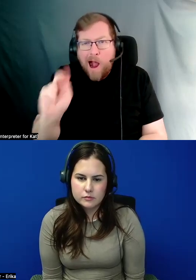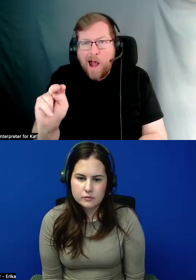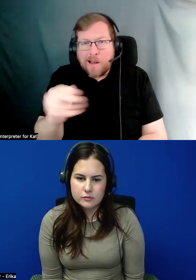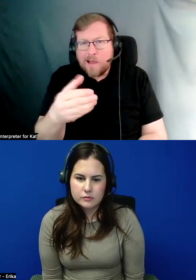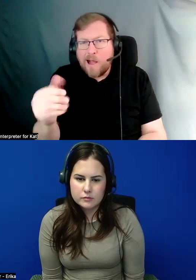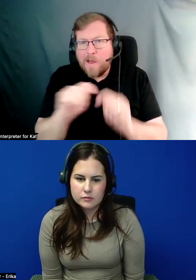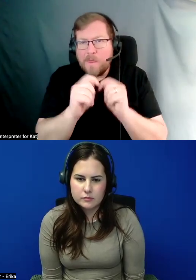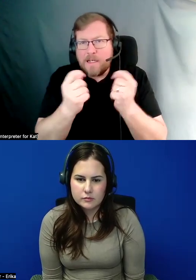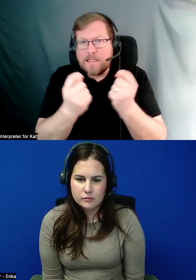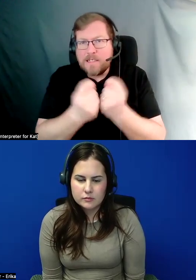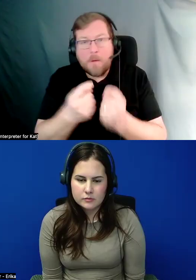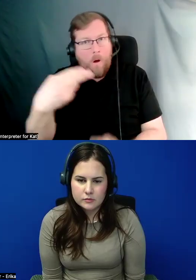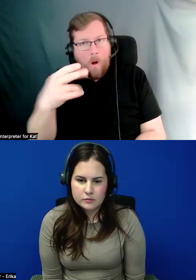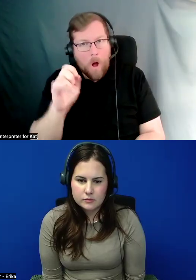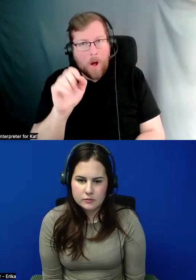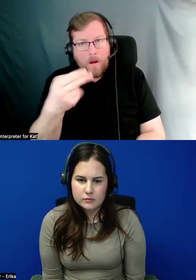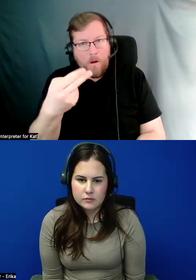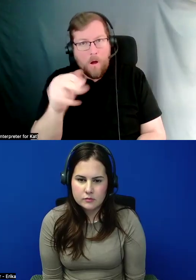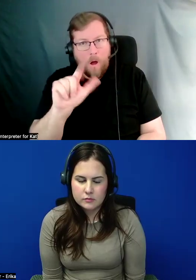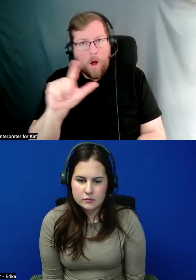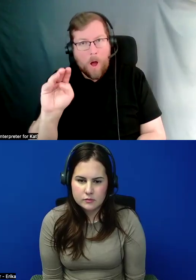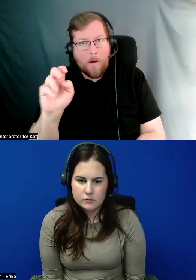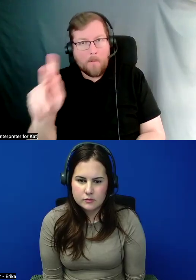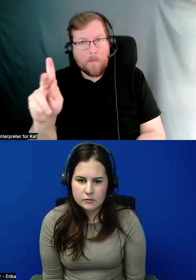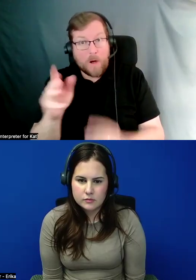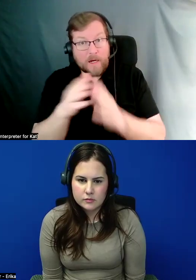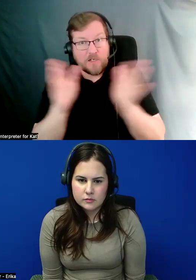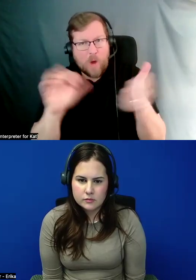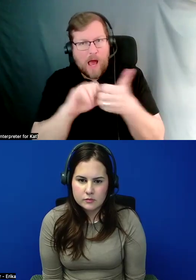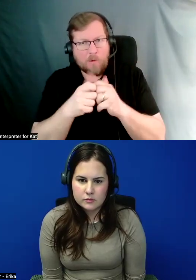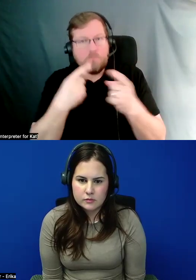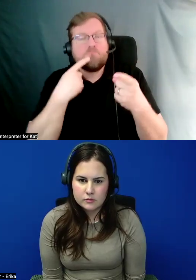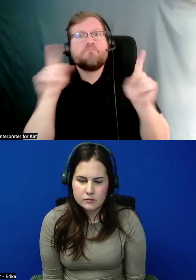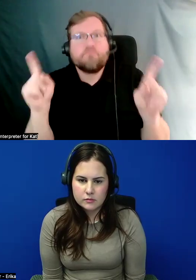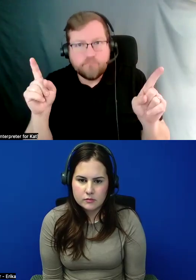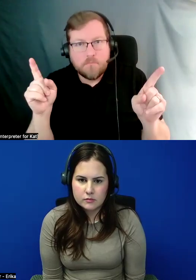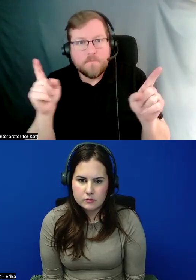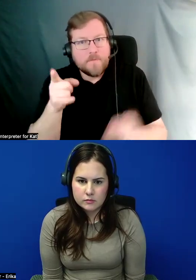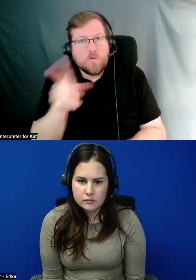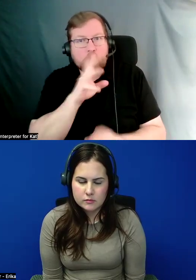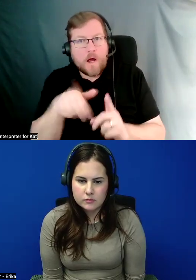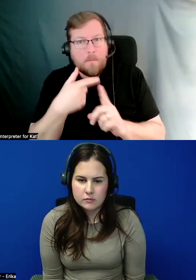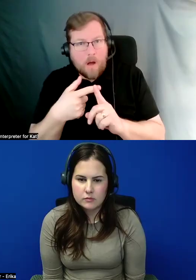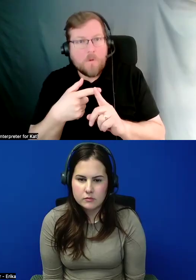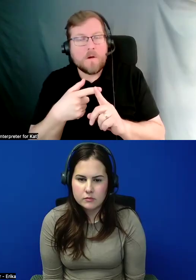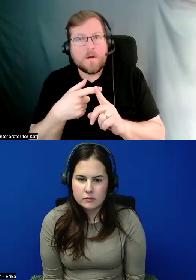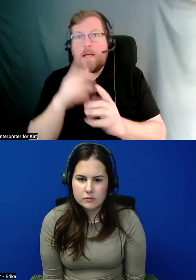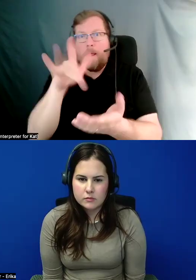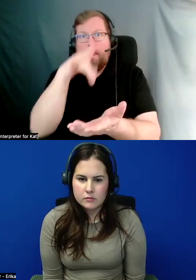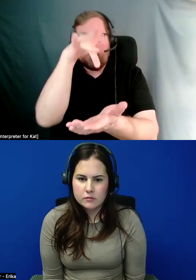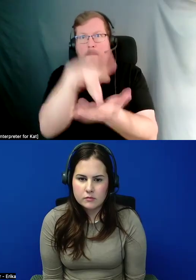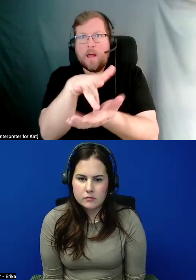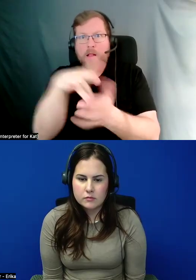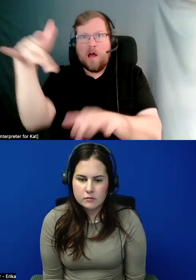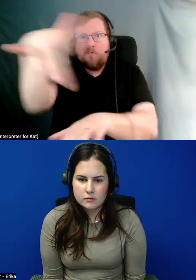or Hallmark, like, pull it off? I mean, like you said, it was like in the middle of, I don't